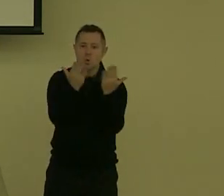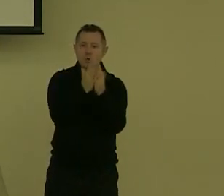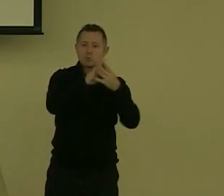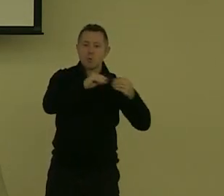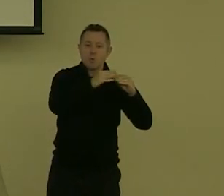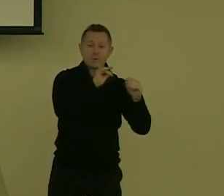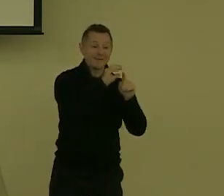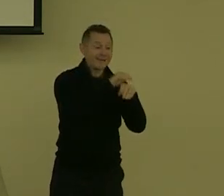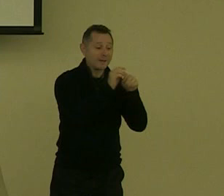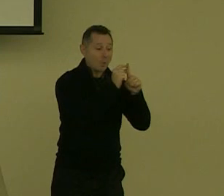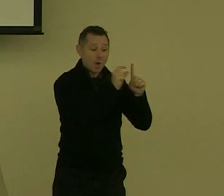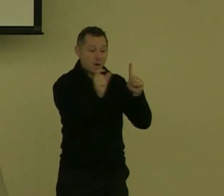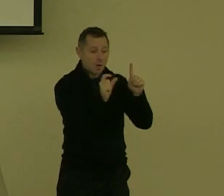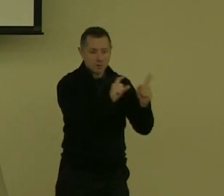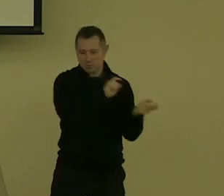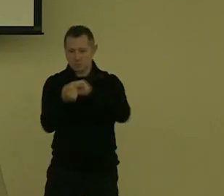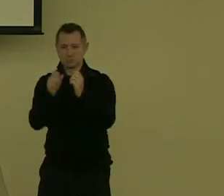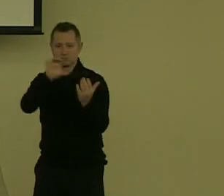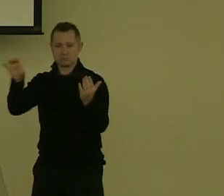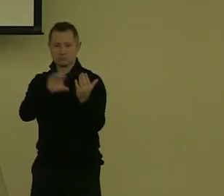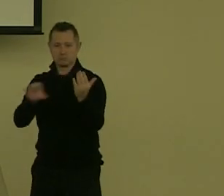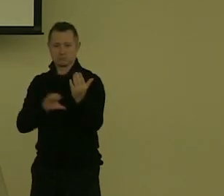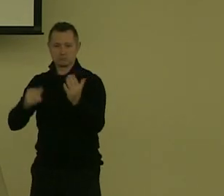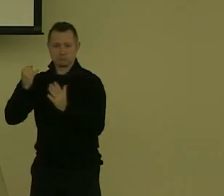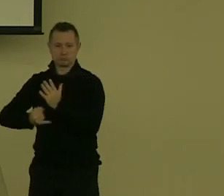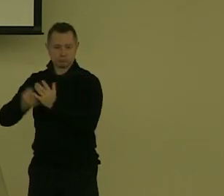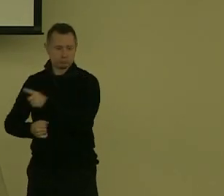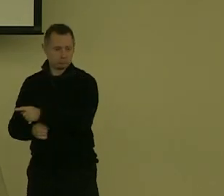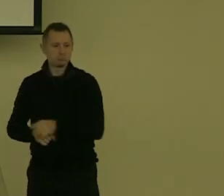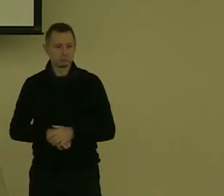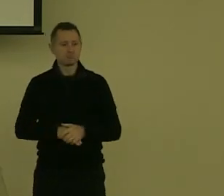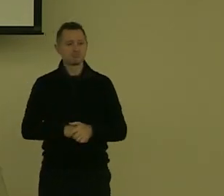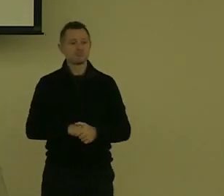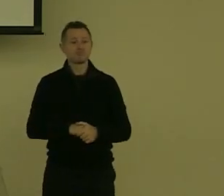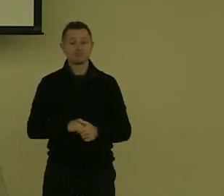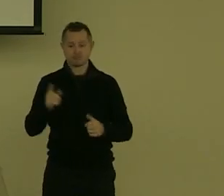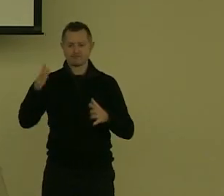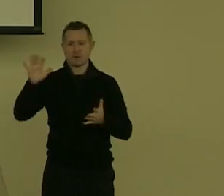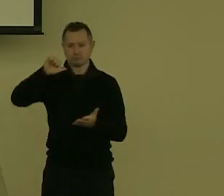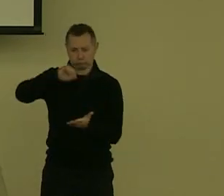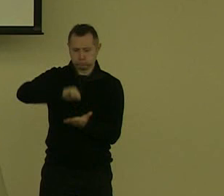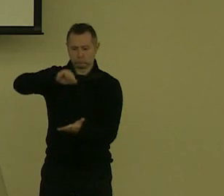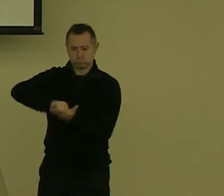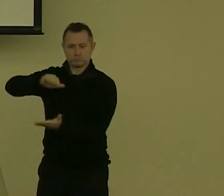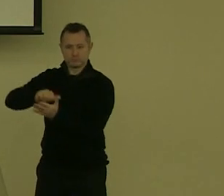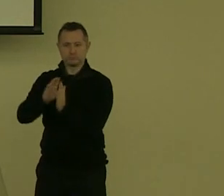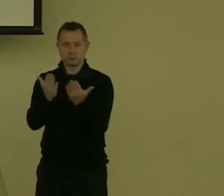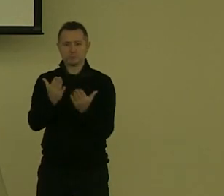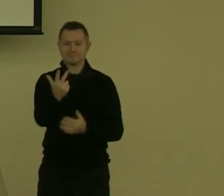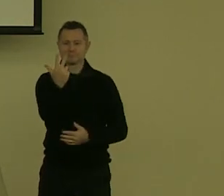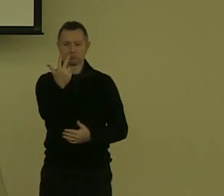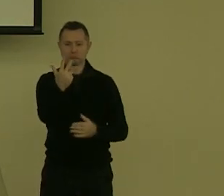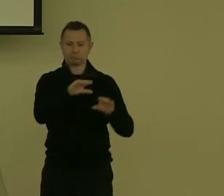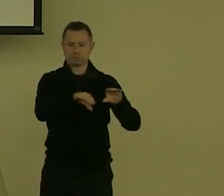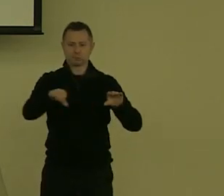published 3 books. So one of them is part of the packet for the winner of the prize. It's called Disaster